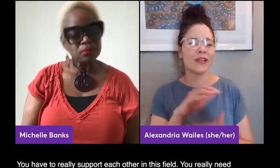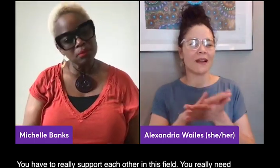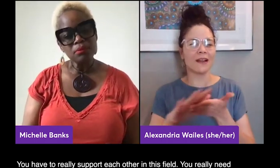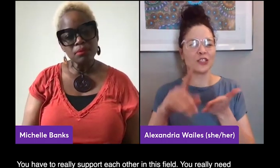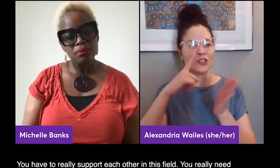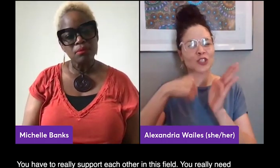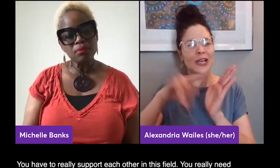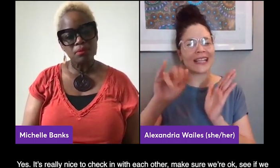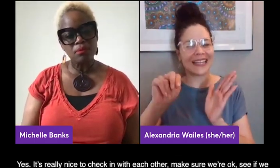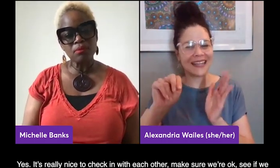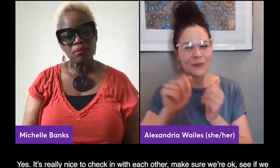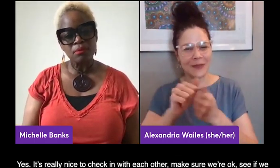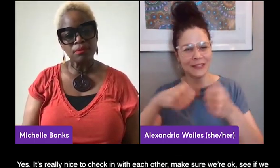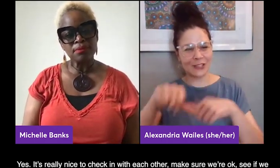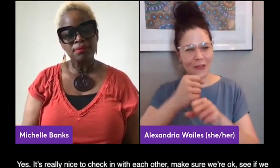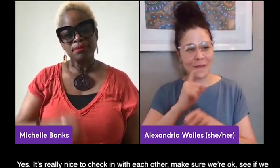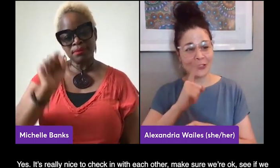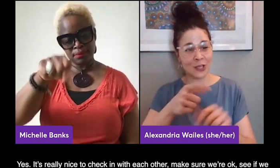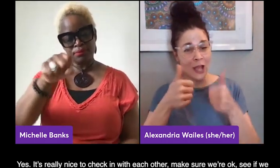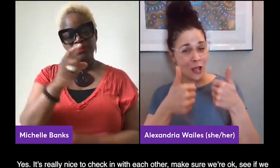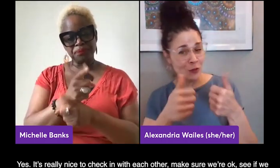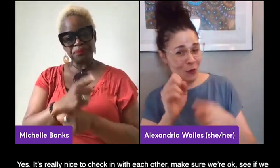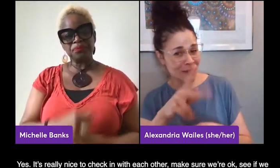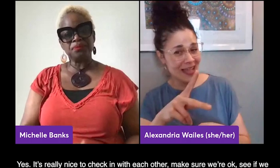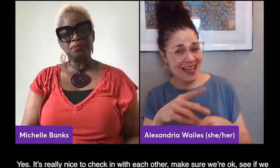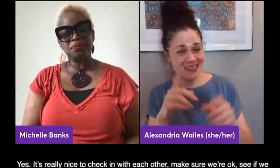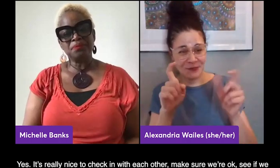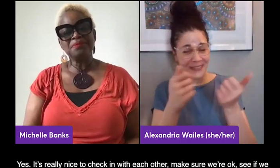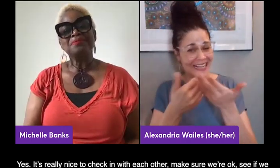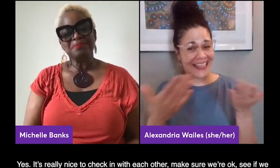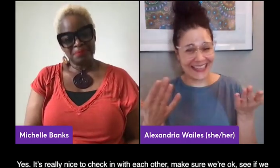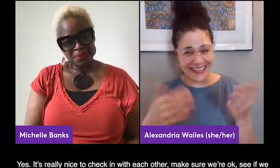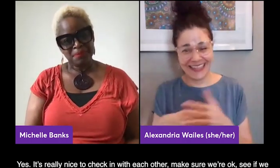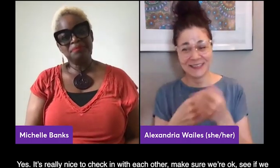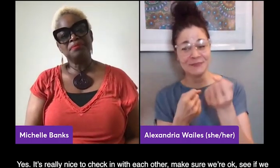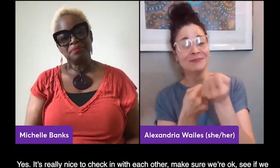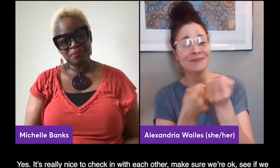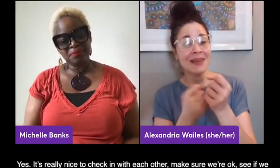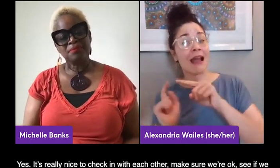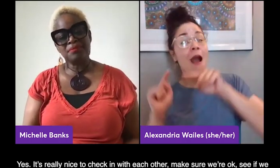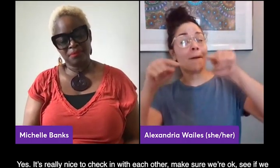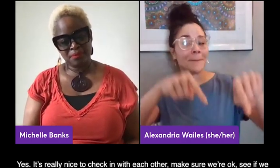Yes, it's really nice to check in with each other, make sure we're okay, see if